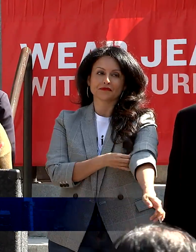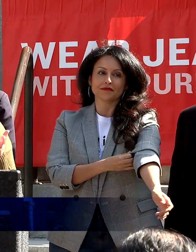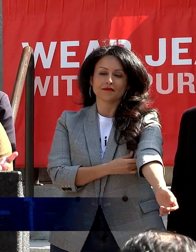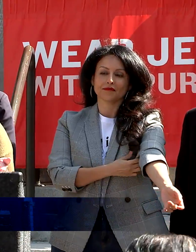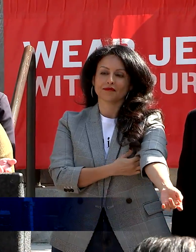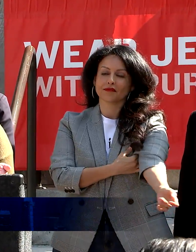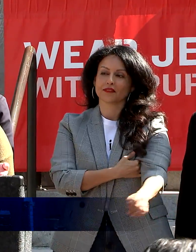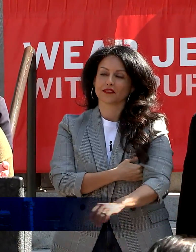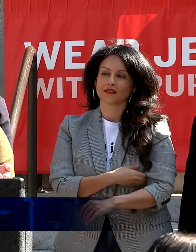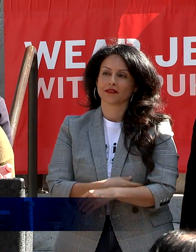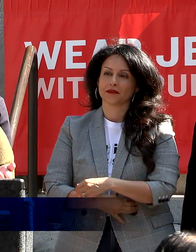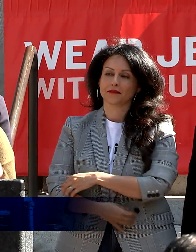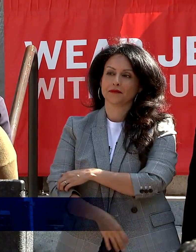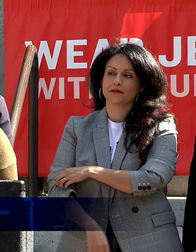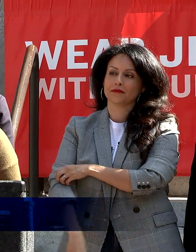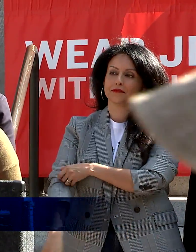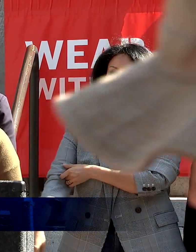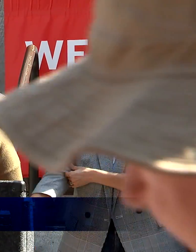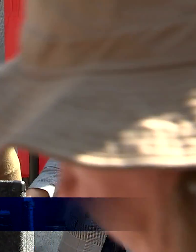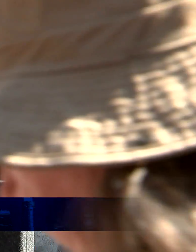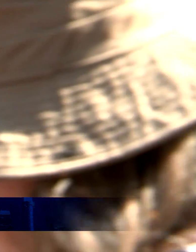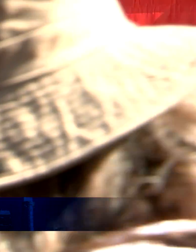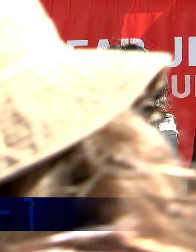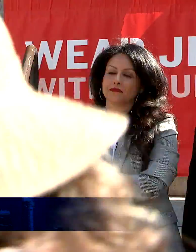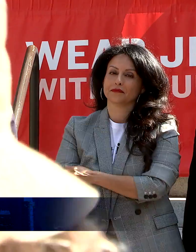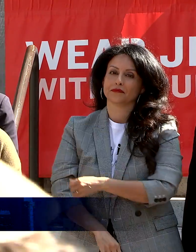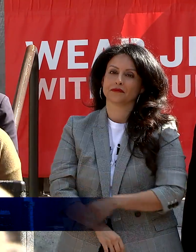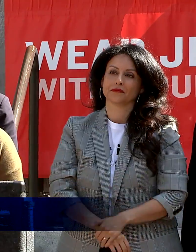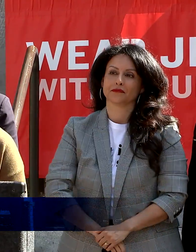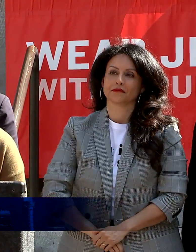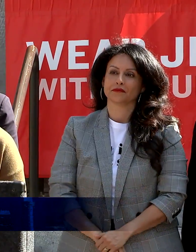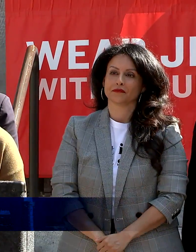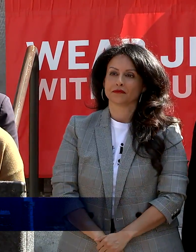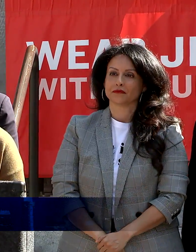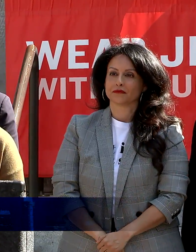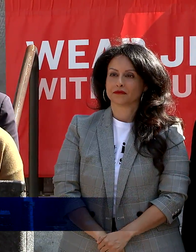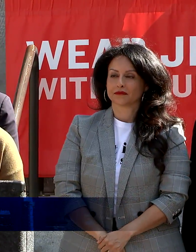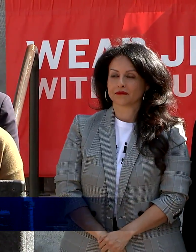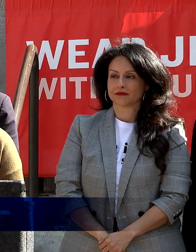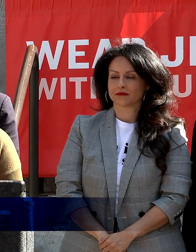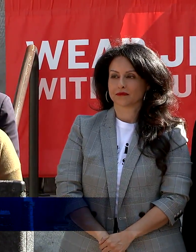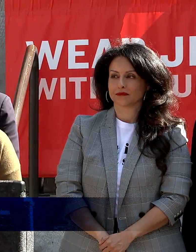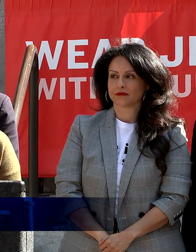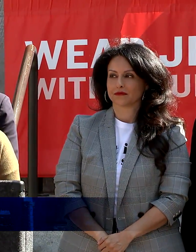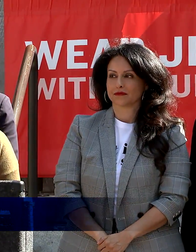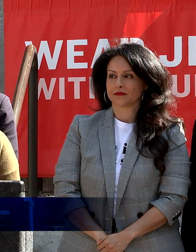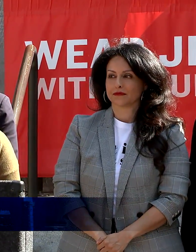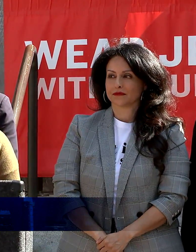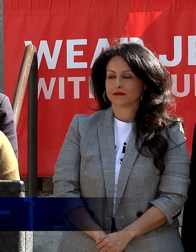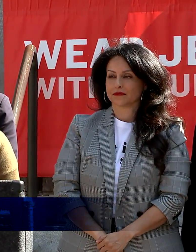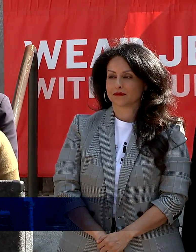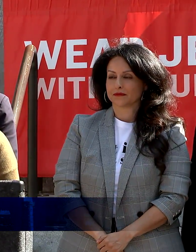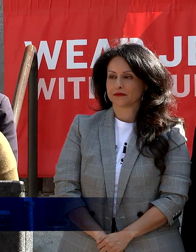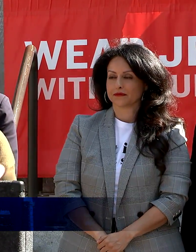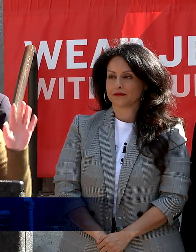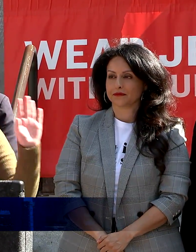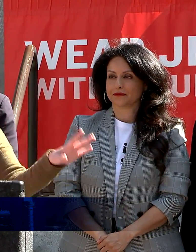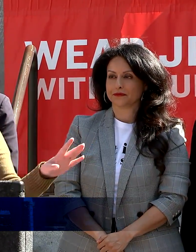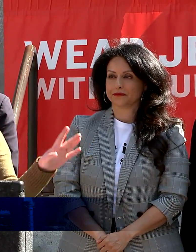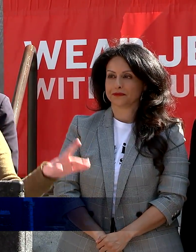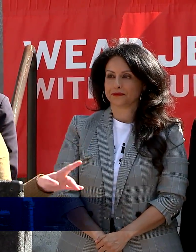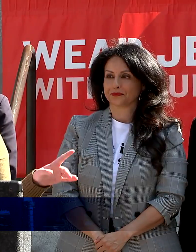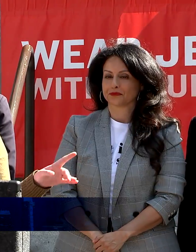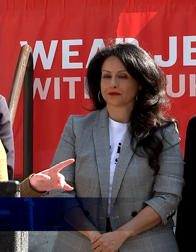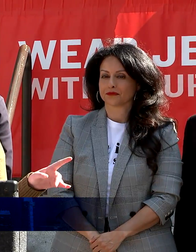I keep looking for the woman I used to be before. Before him.